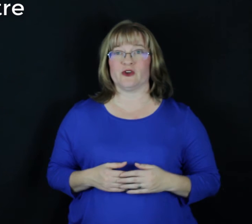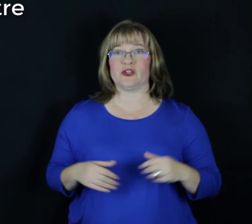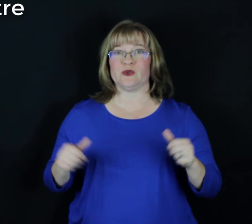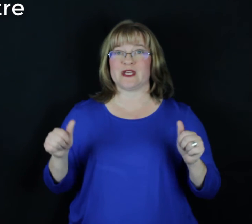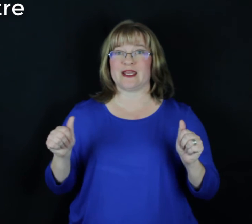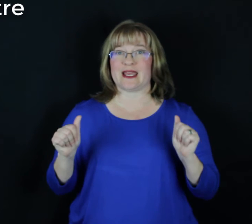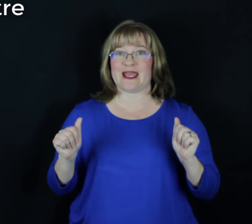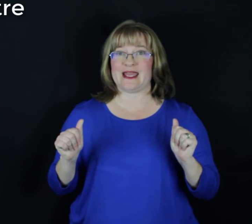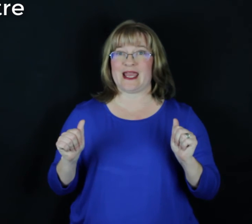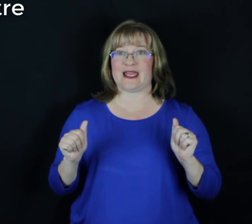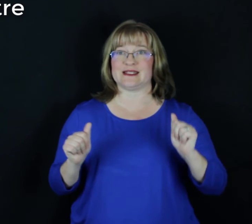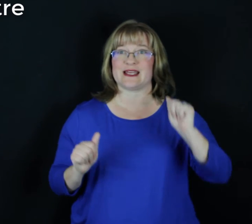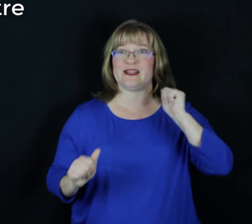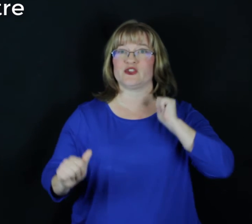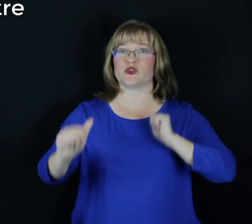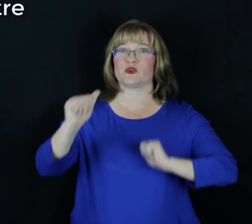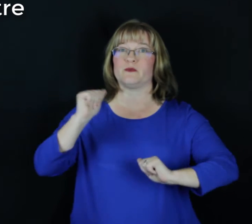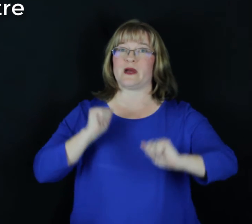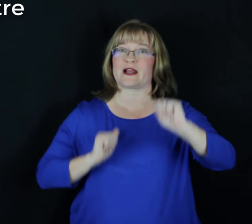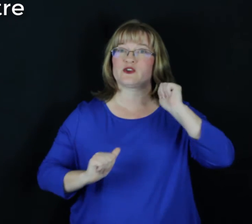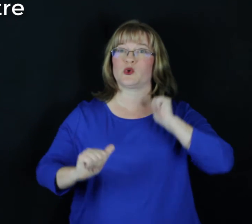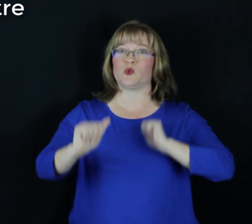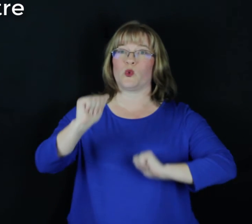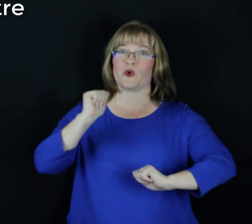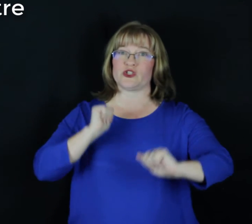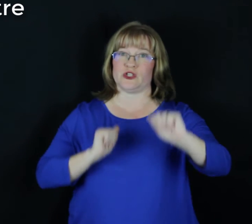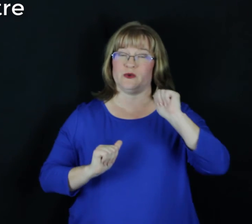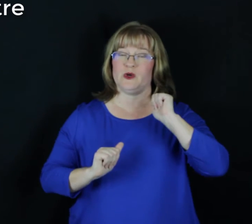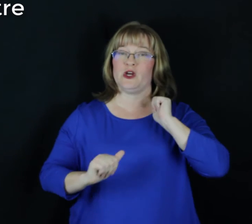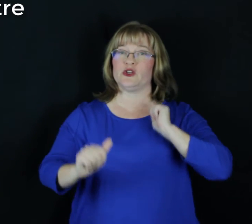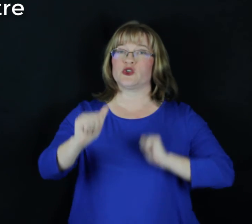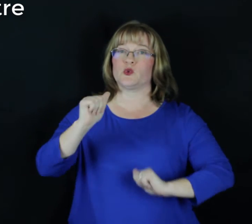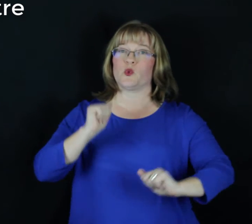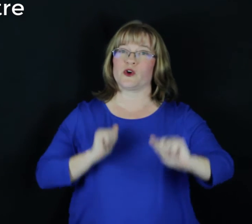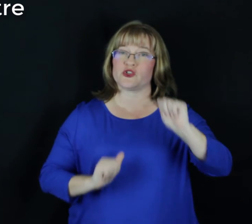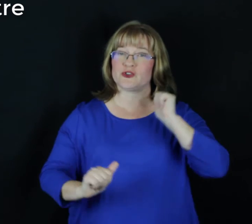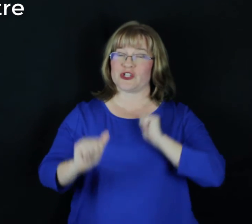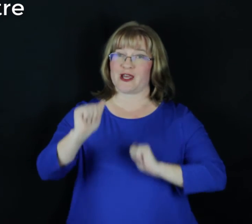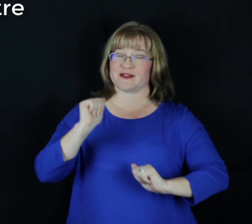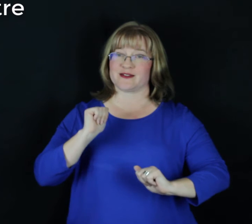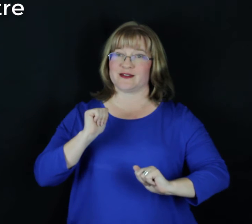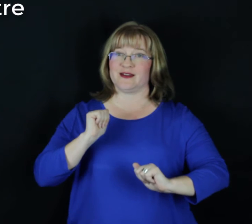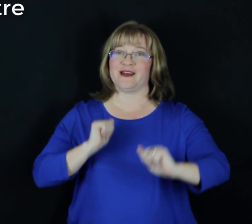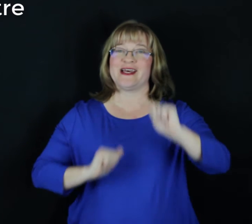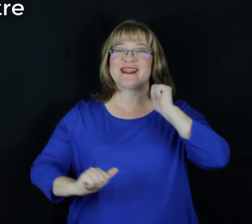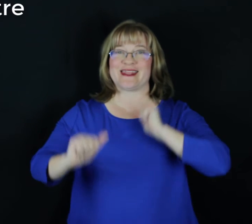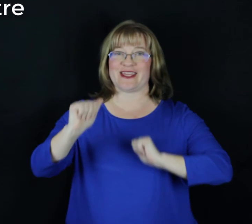you take A hands and they circle back towards you, towards your chest.